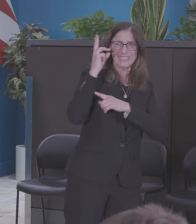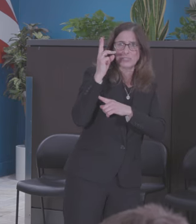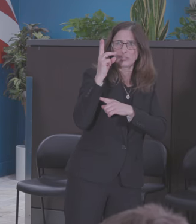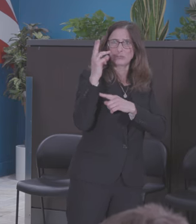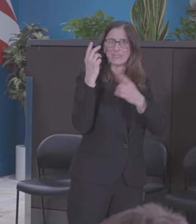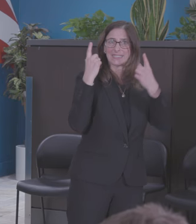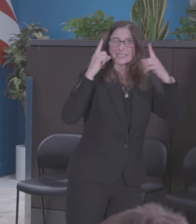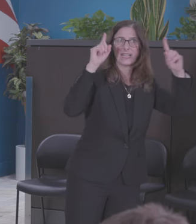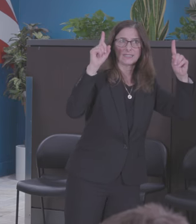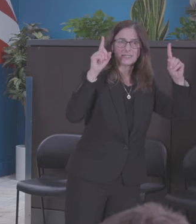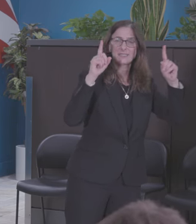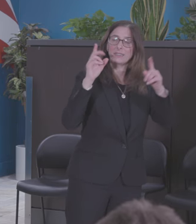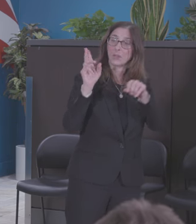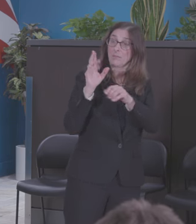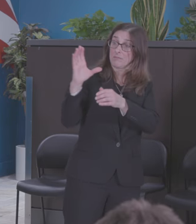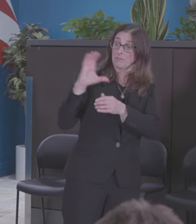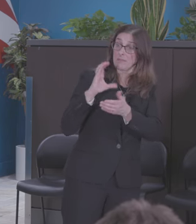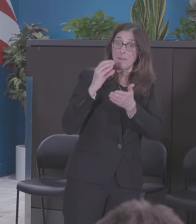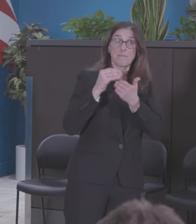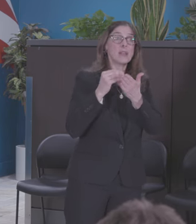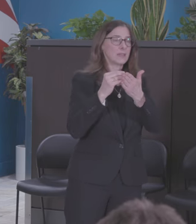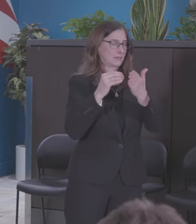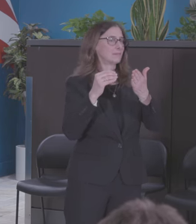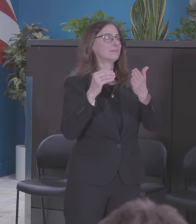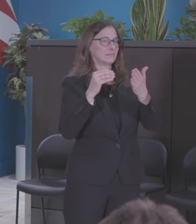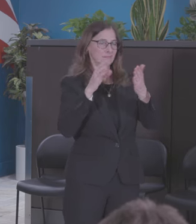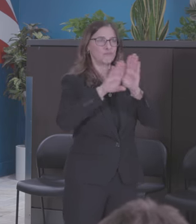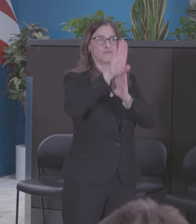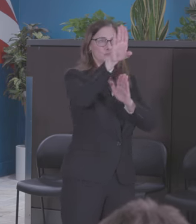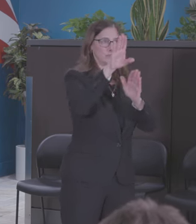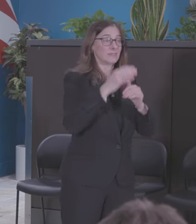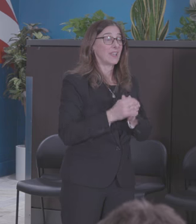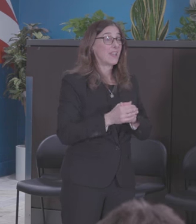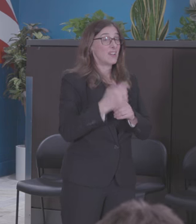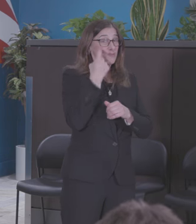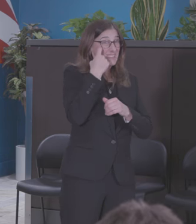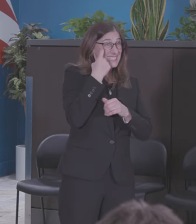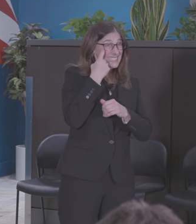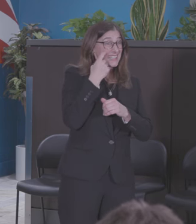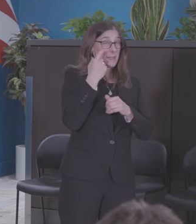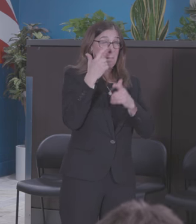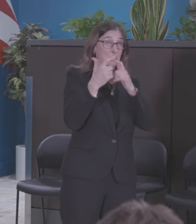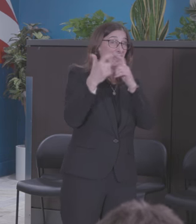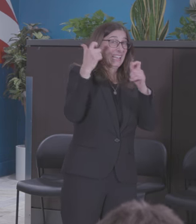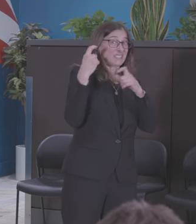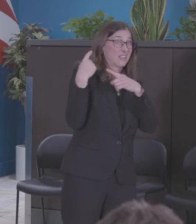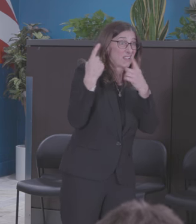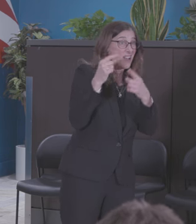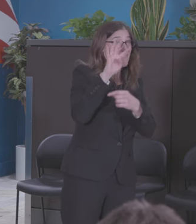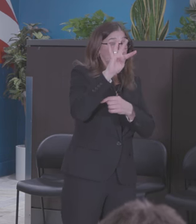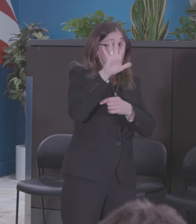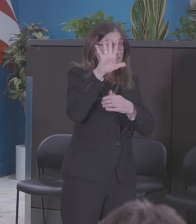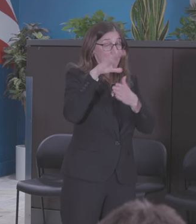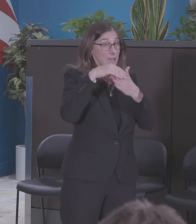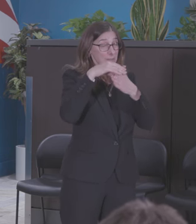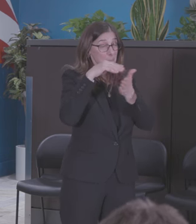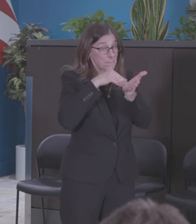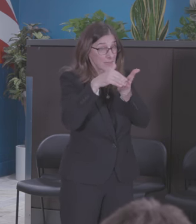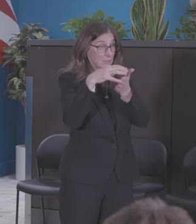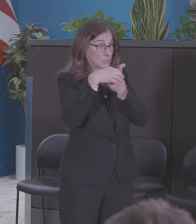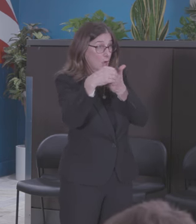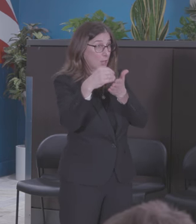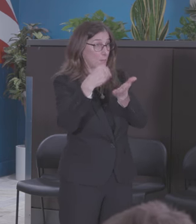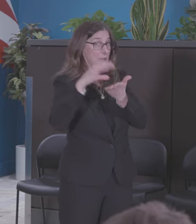just recently, in the last 2 months, we received the largest ever $45 million grant from the federal government to continue our work